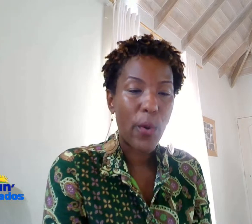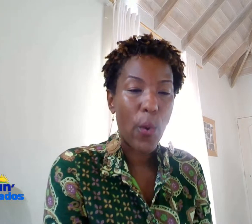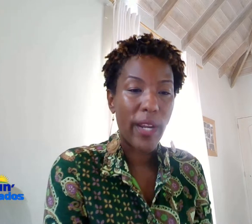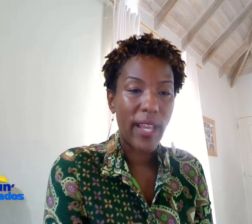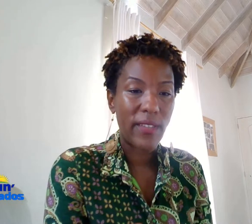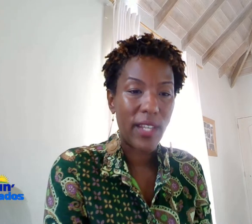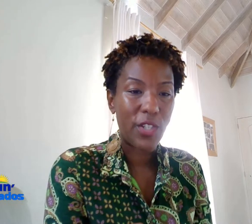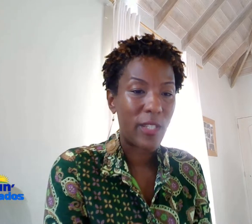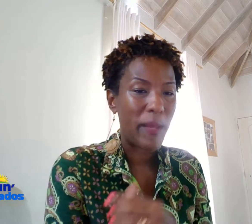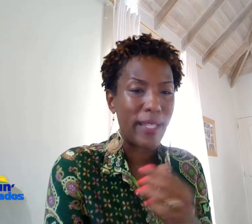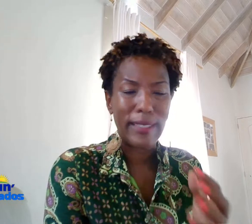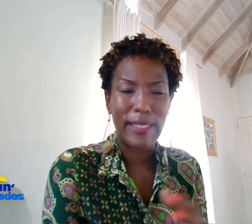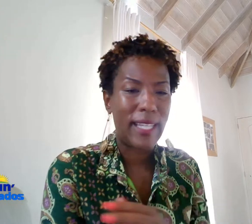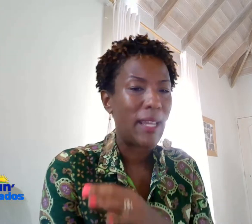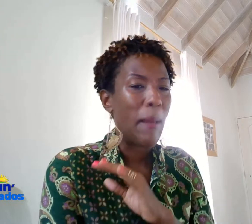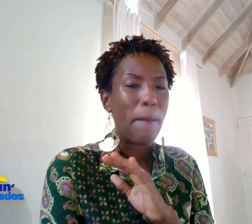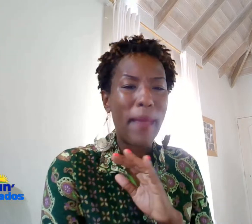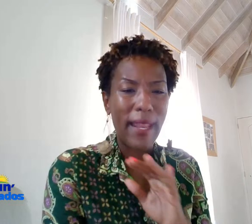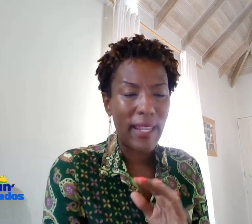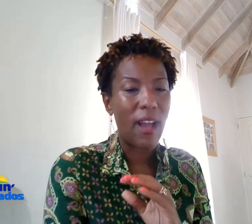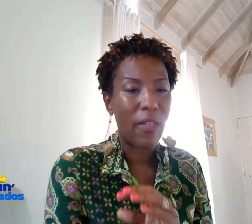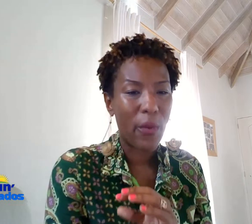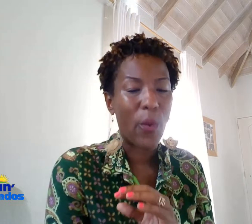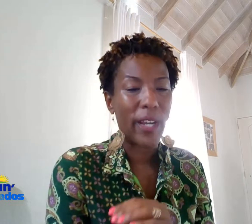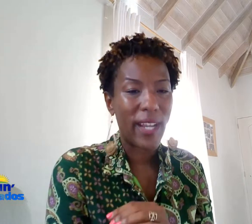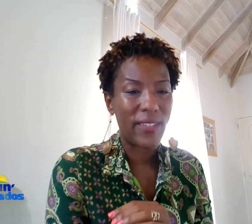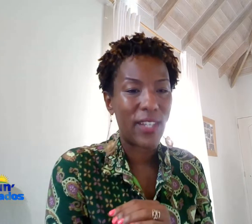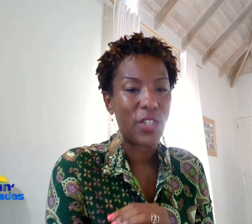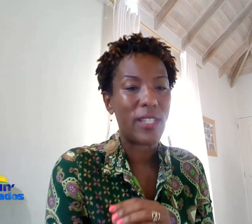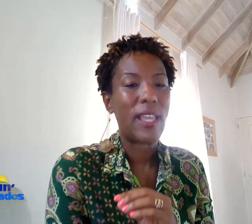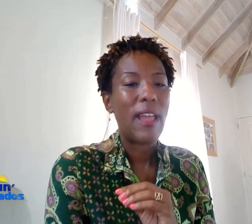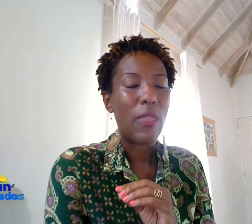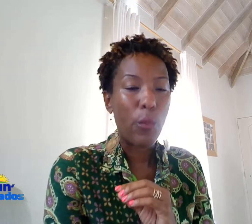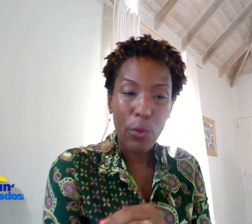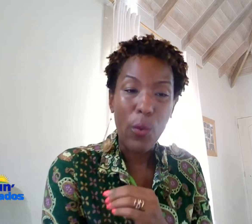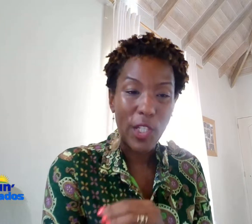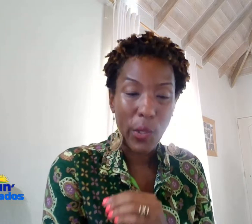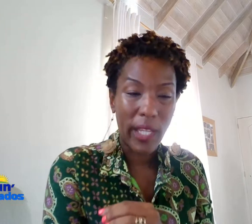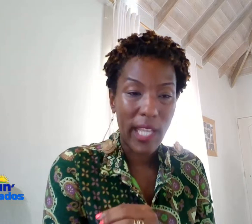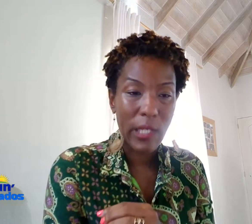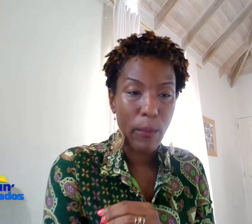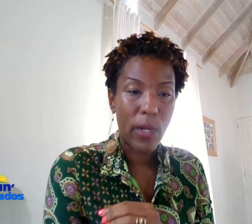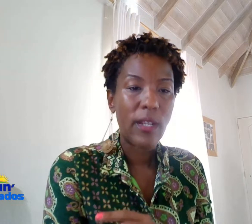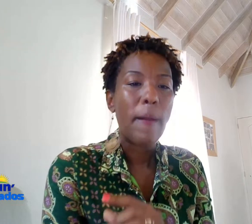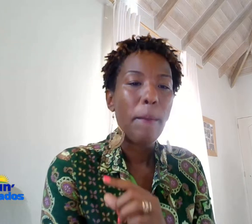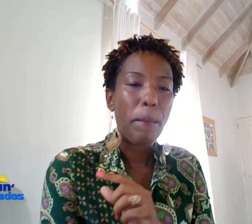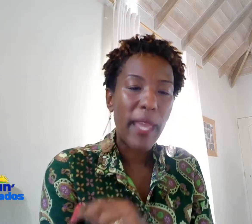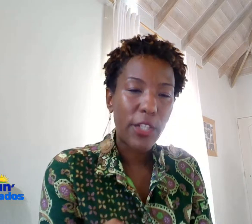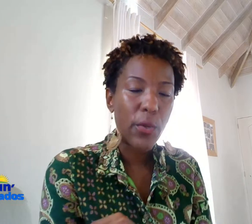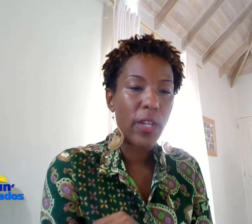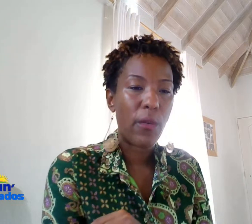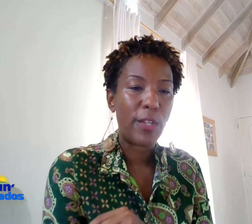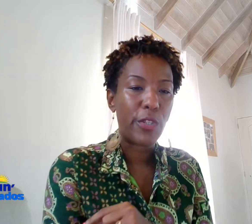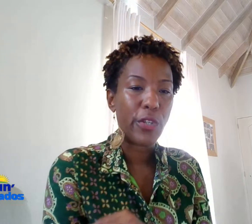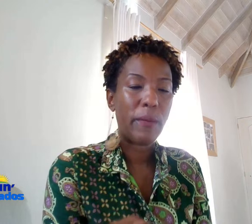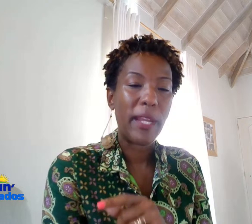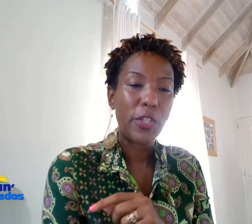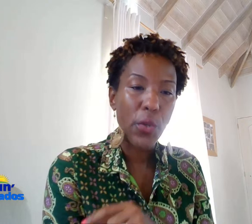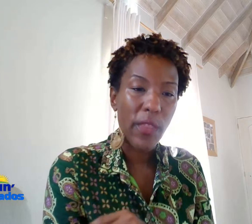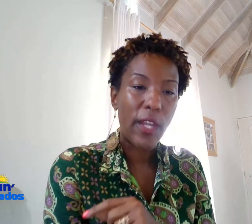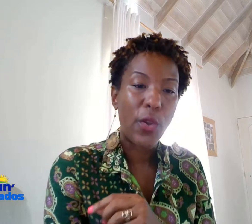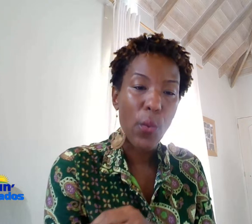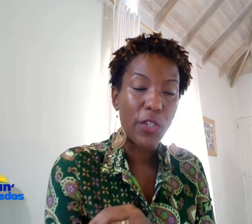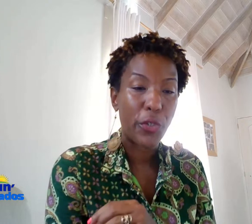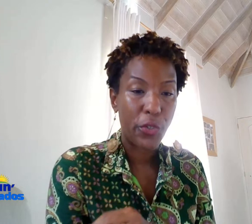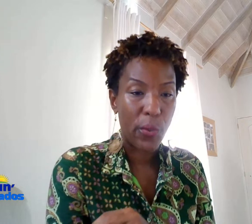business support organizations, BIDC, many other organizations through which you can get support. Make sure you're registered,